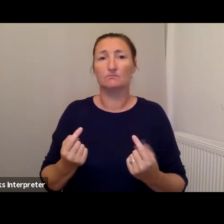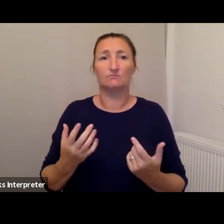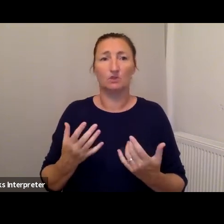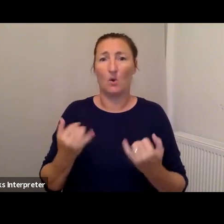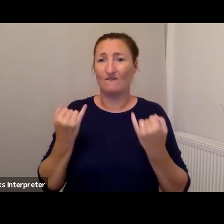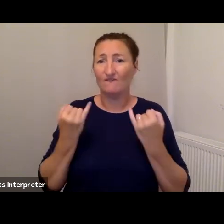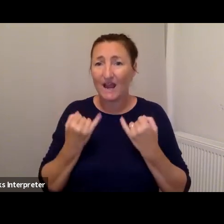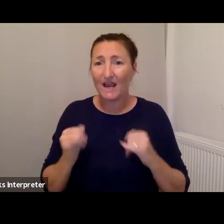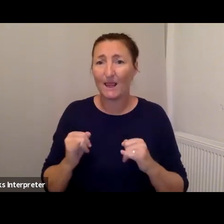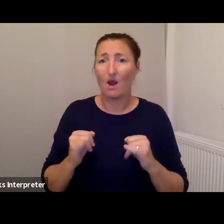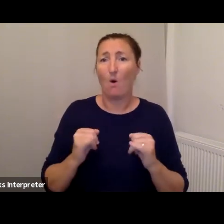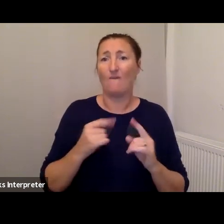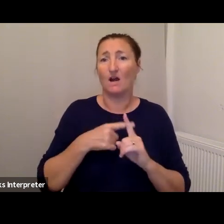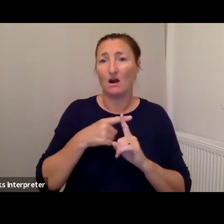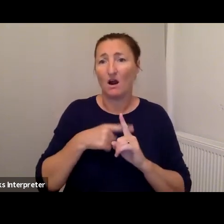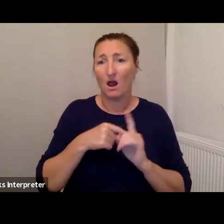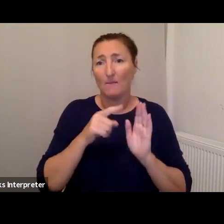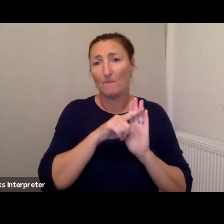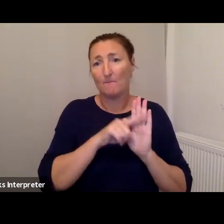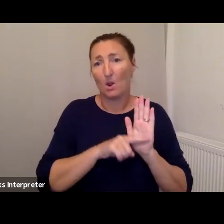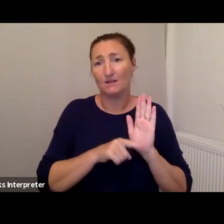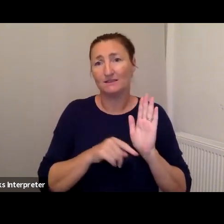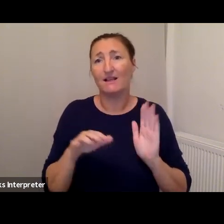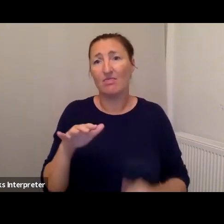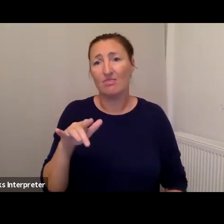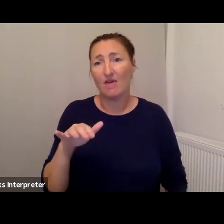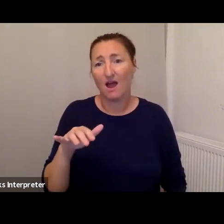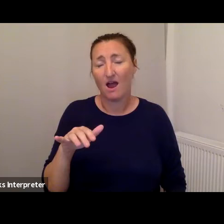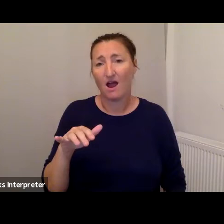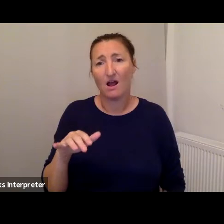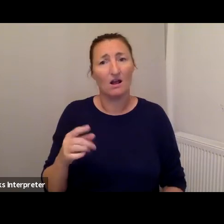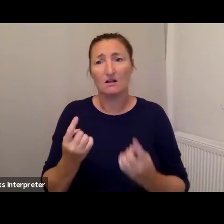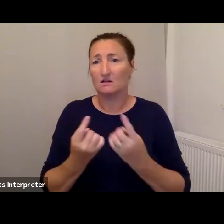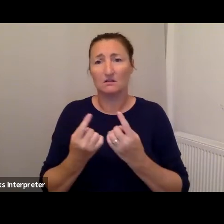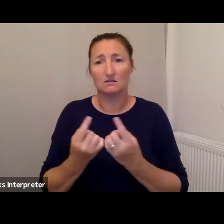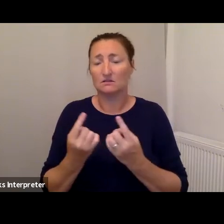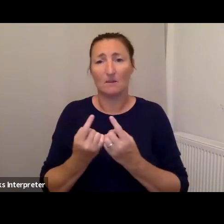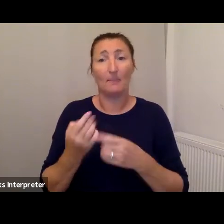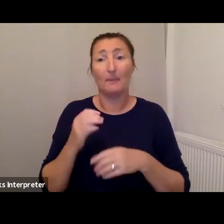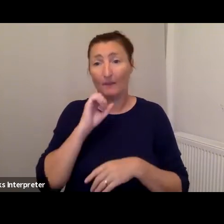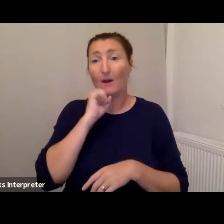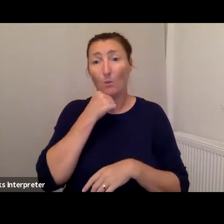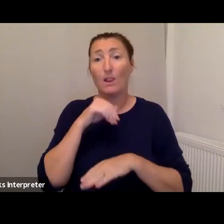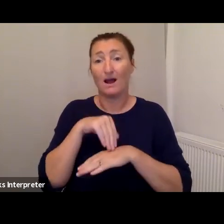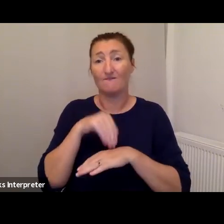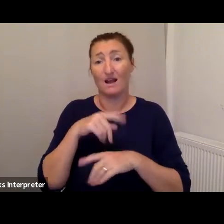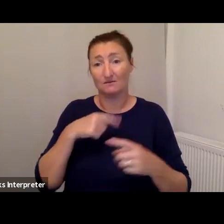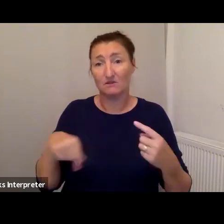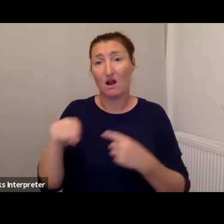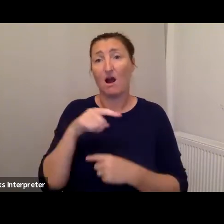of the climate policies which have been there will be something that will affect us, and